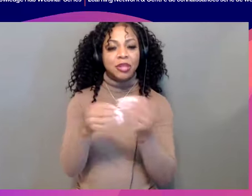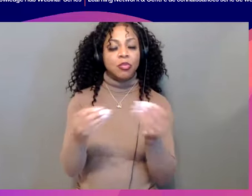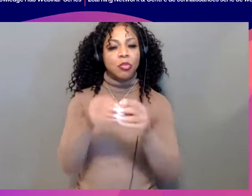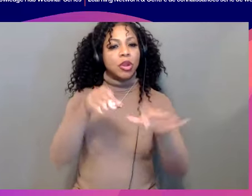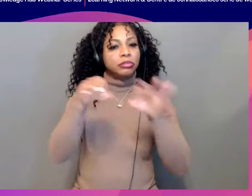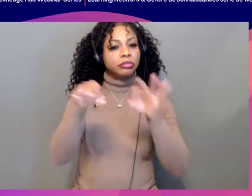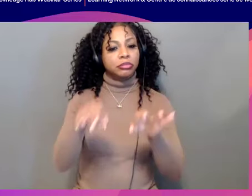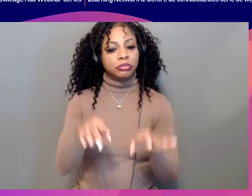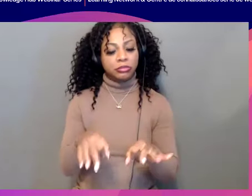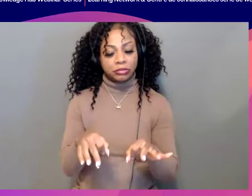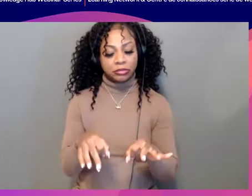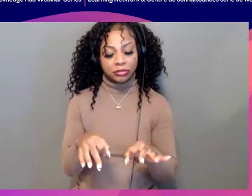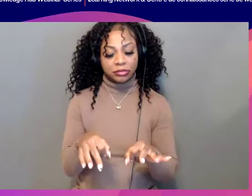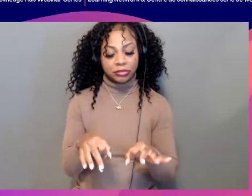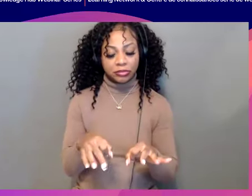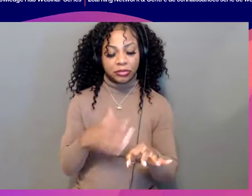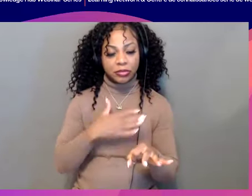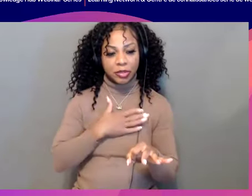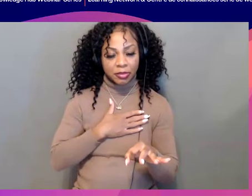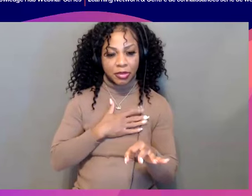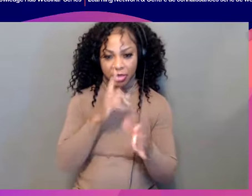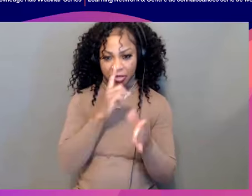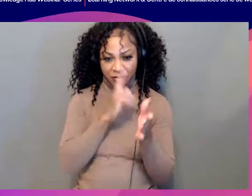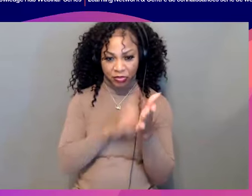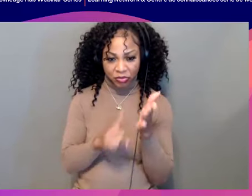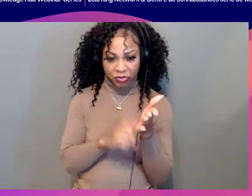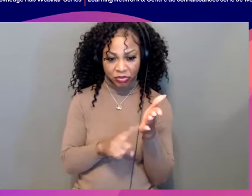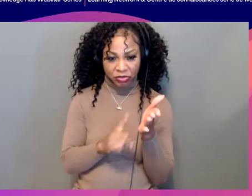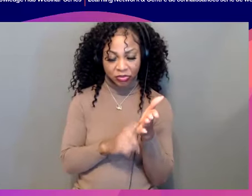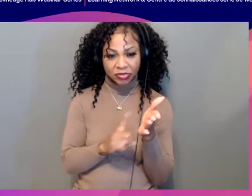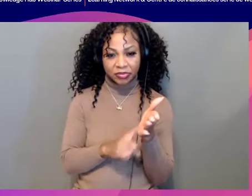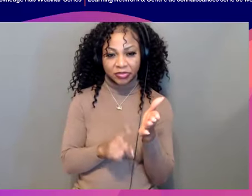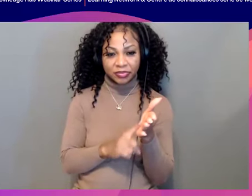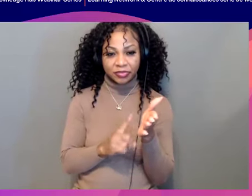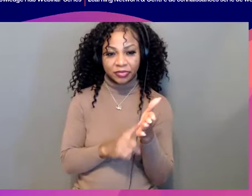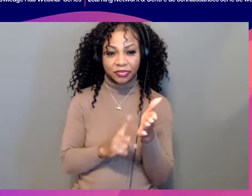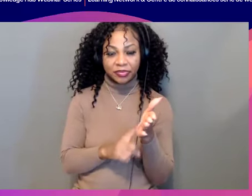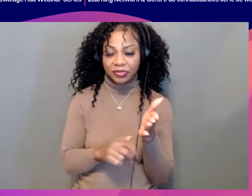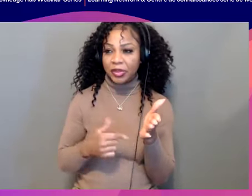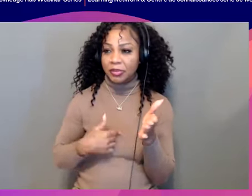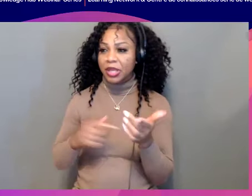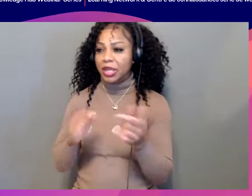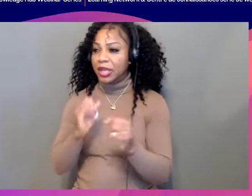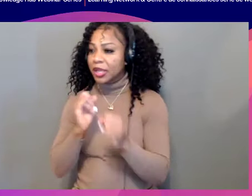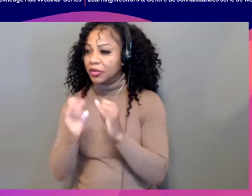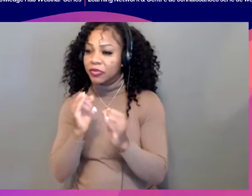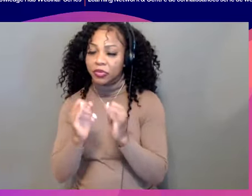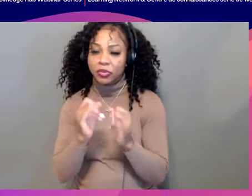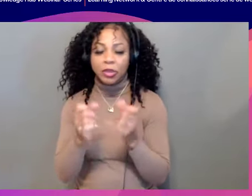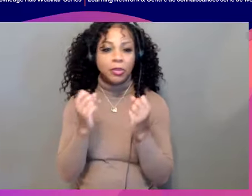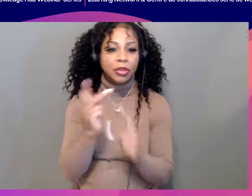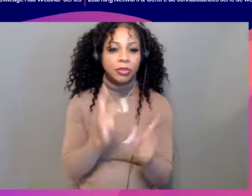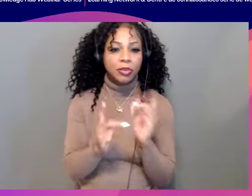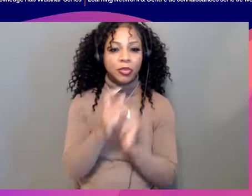And in my own research, I talked to many people who experience violence